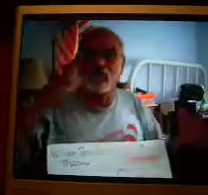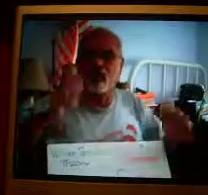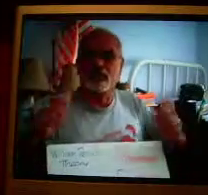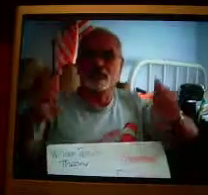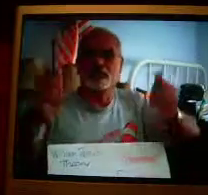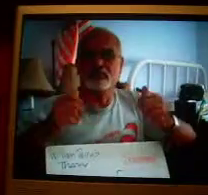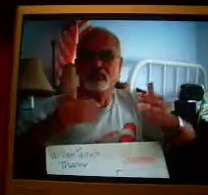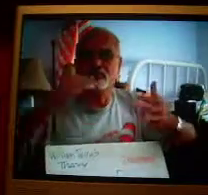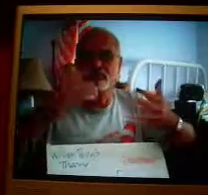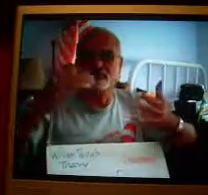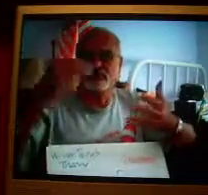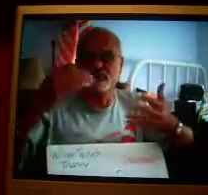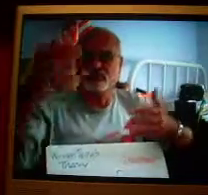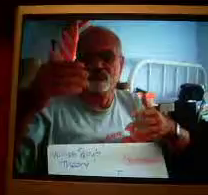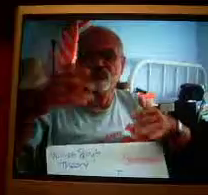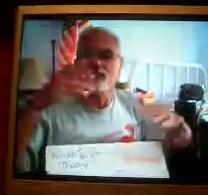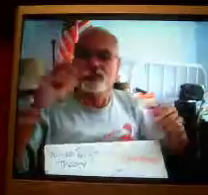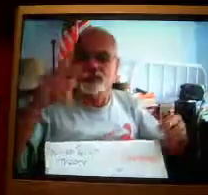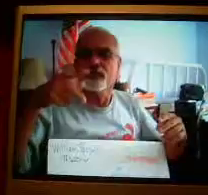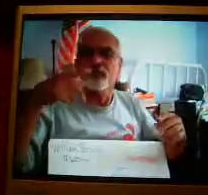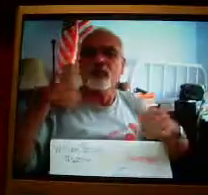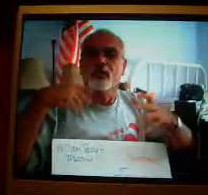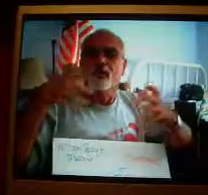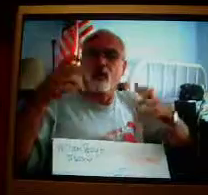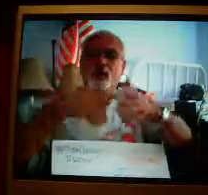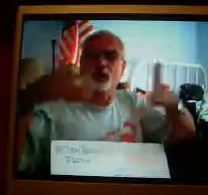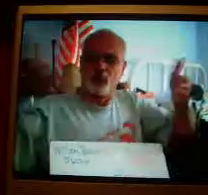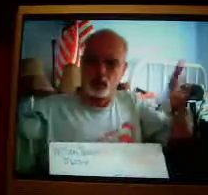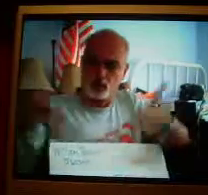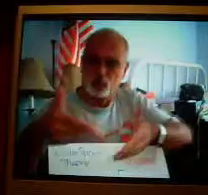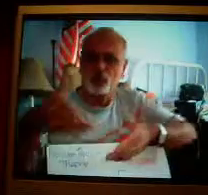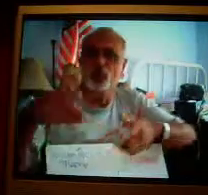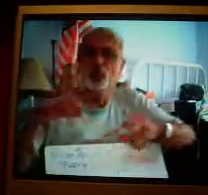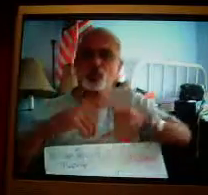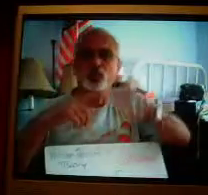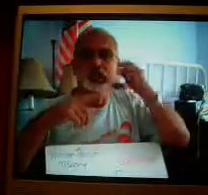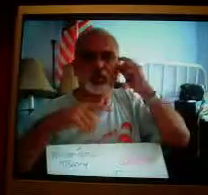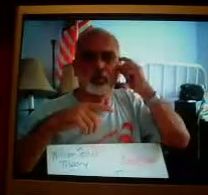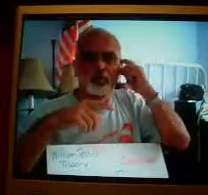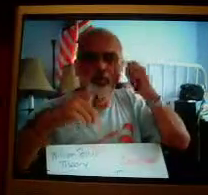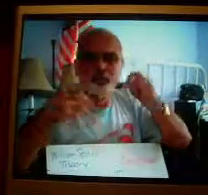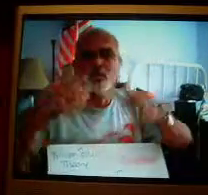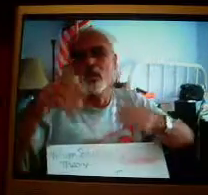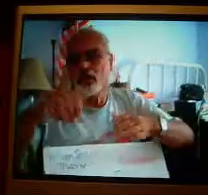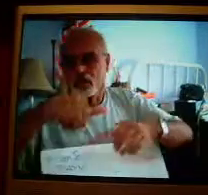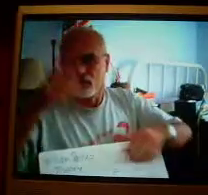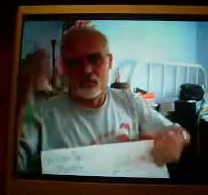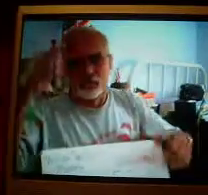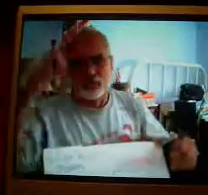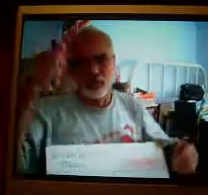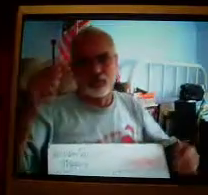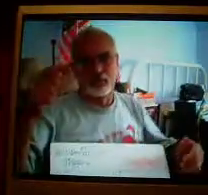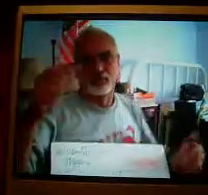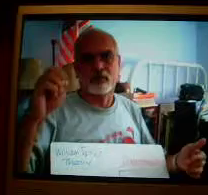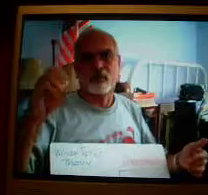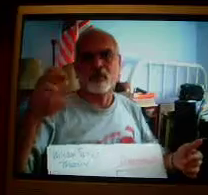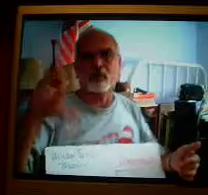Okay, let's move on and show you, introduce you to another idea